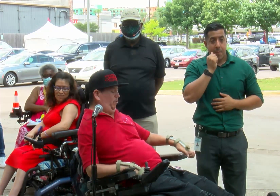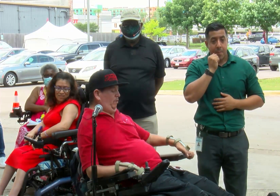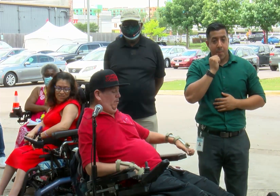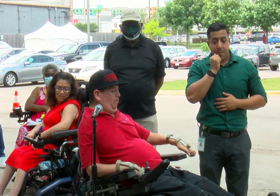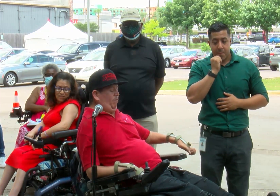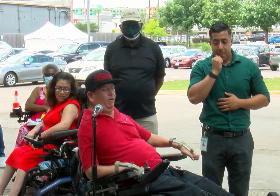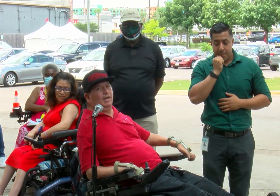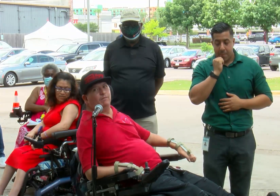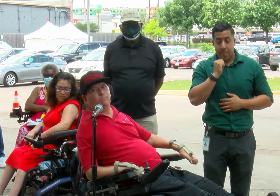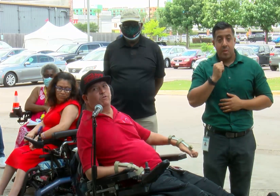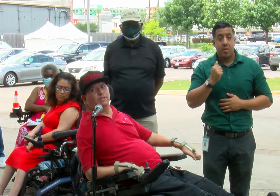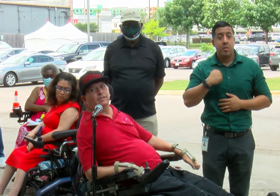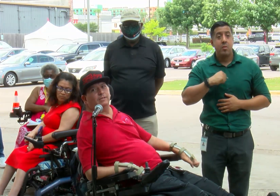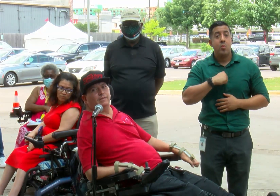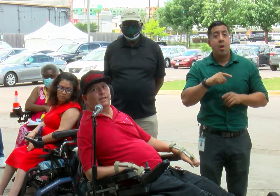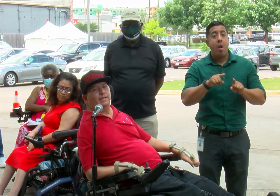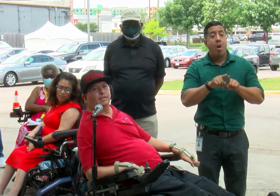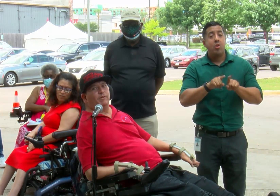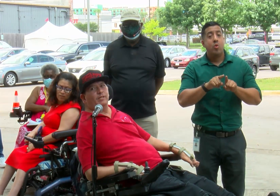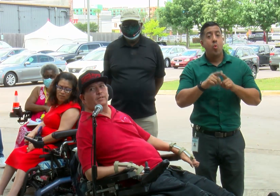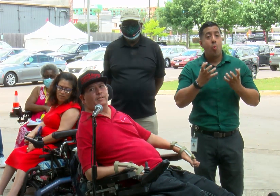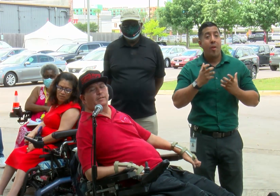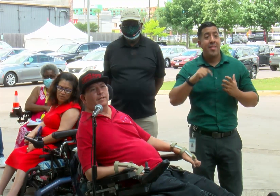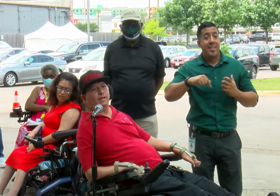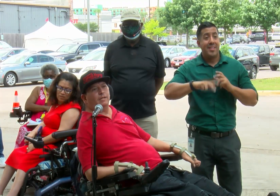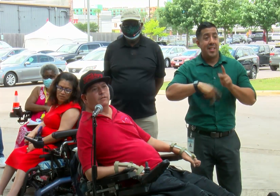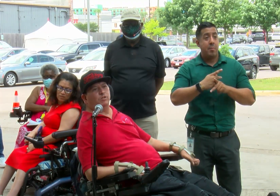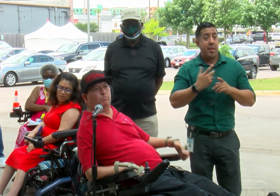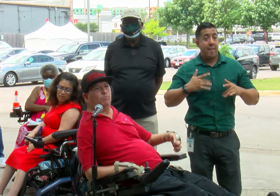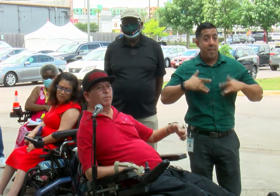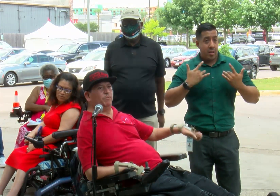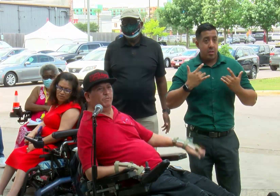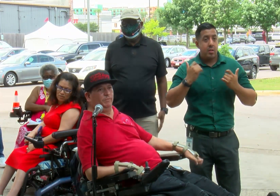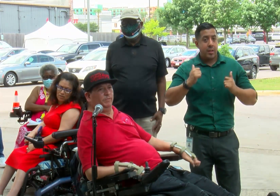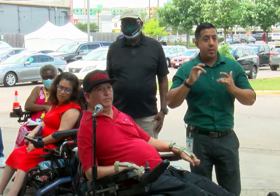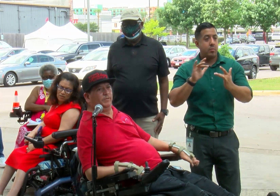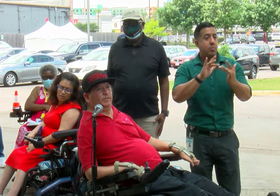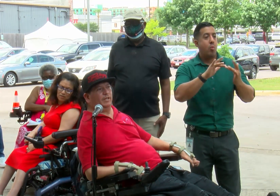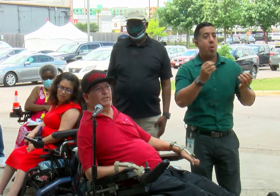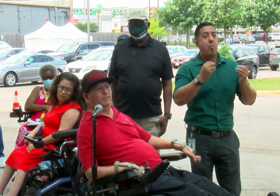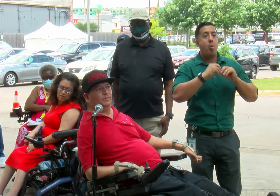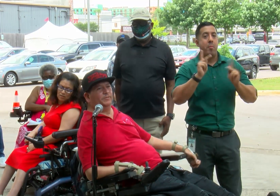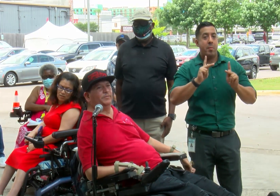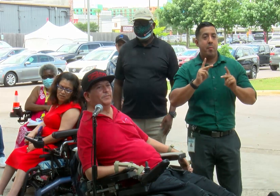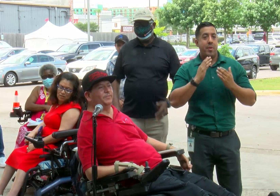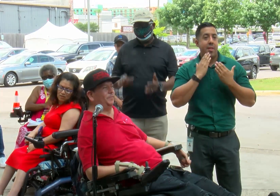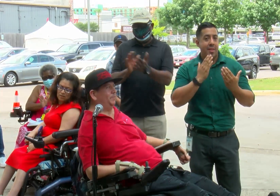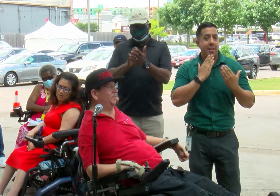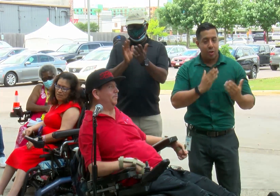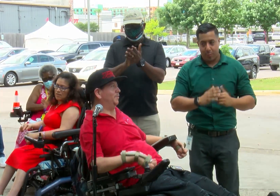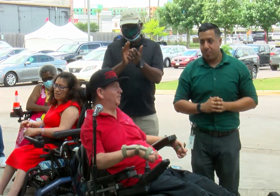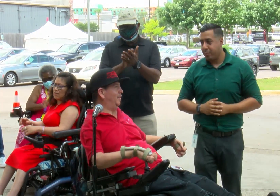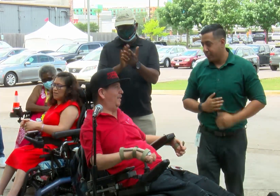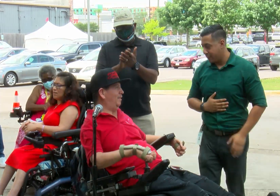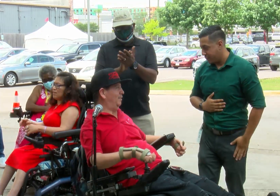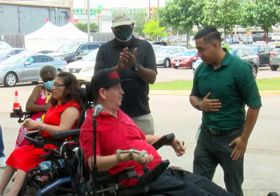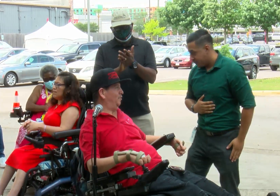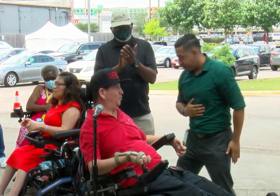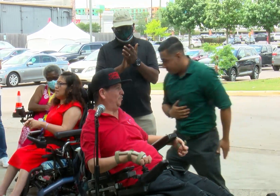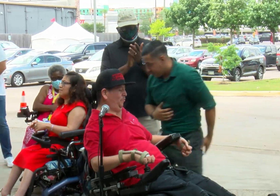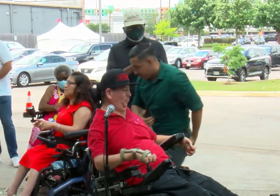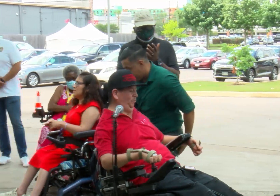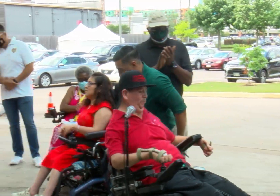I'm sorry. We would like more this event can reach more people. Thank you. Thank you, Guillermo.